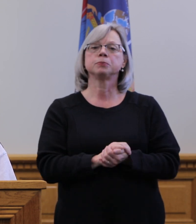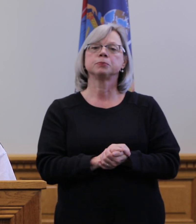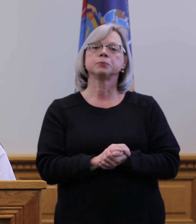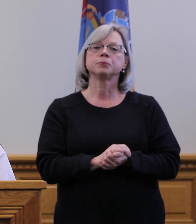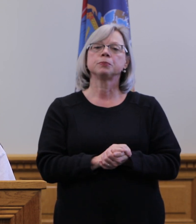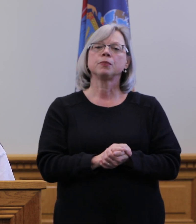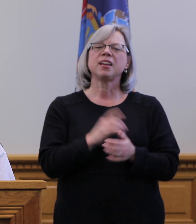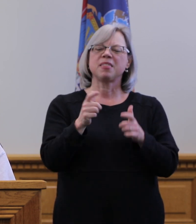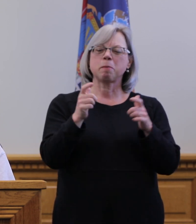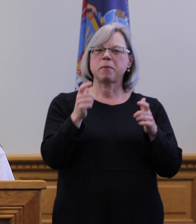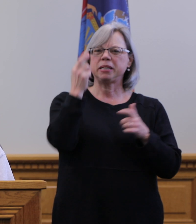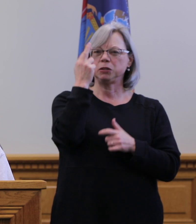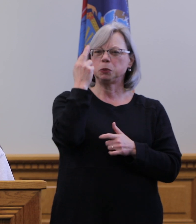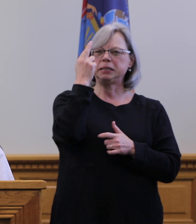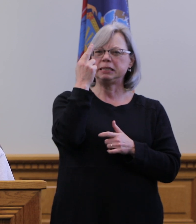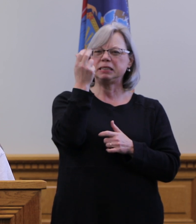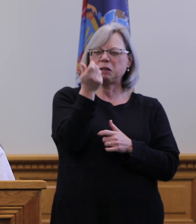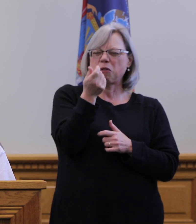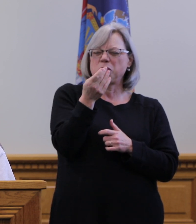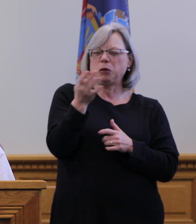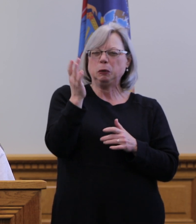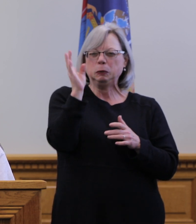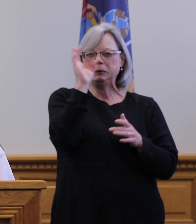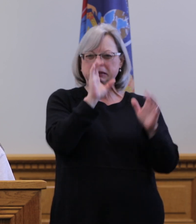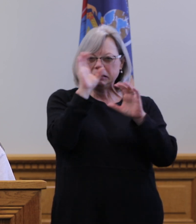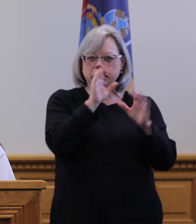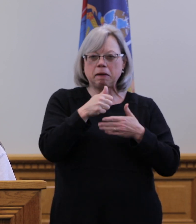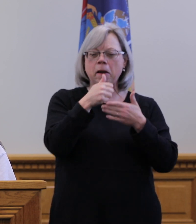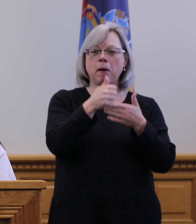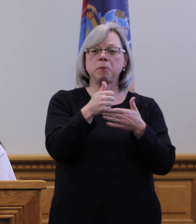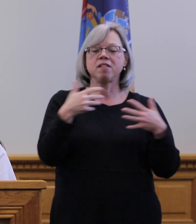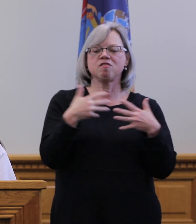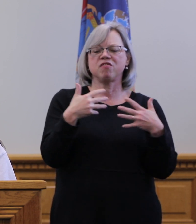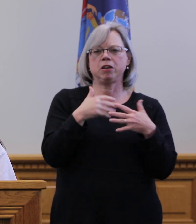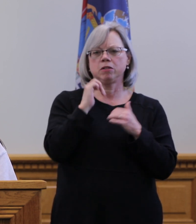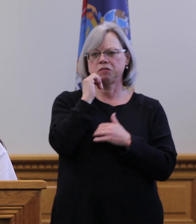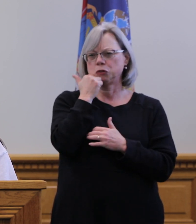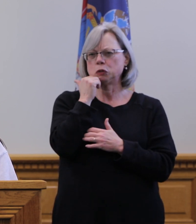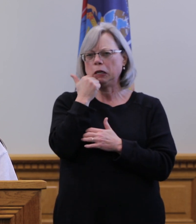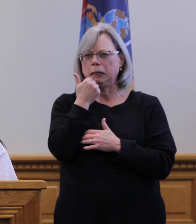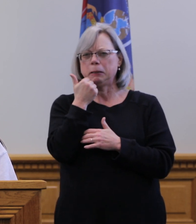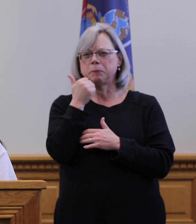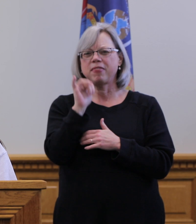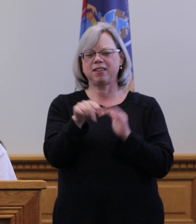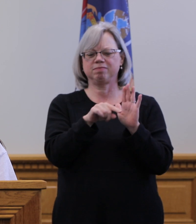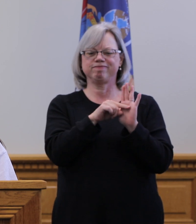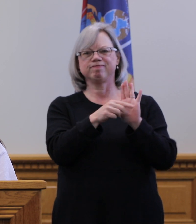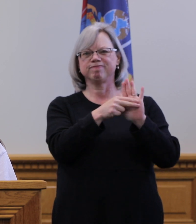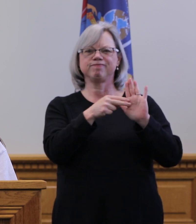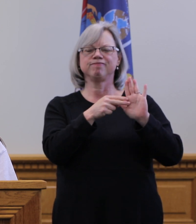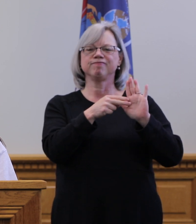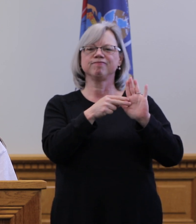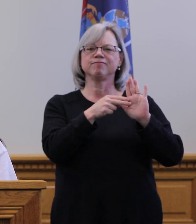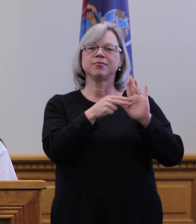the biggest reason for so few seeking out treatment is the fear and shame caused by stigma.